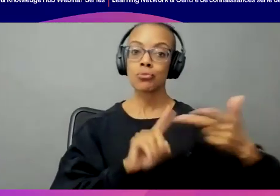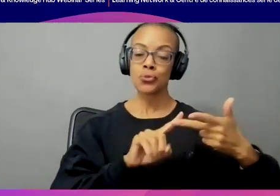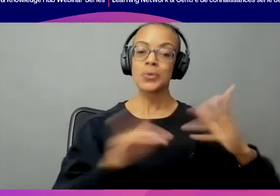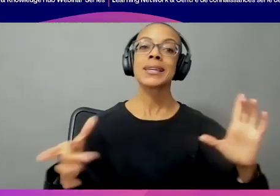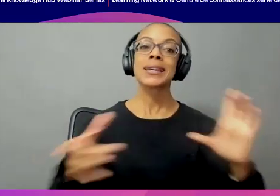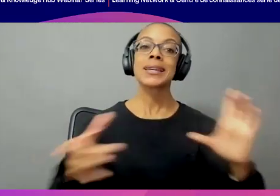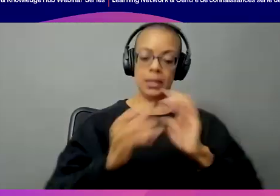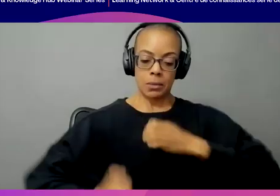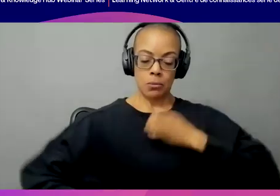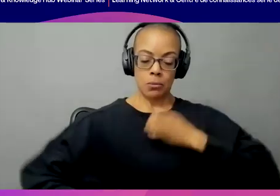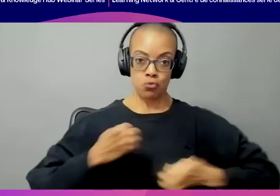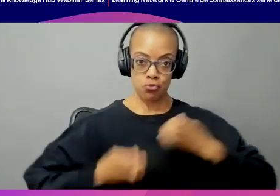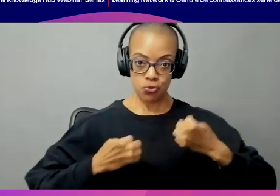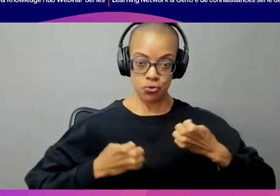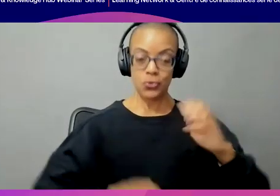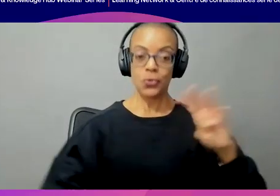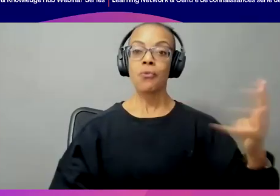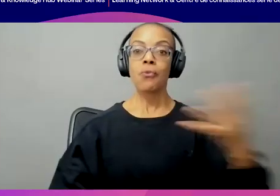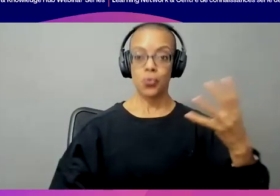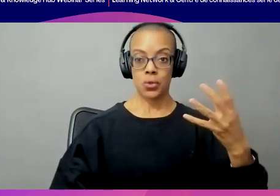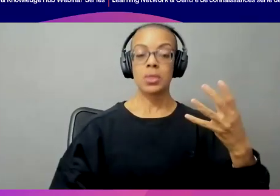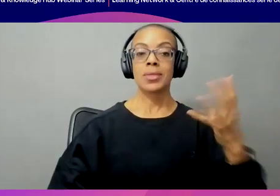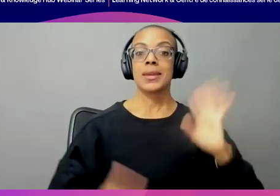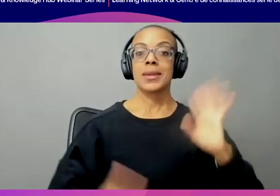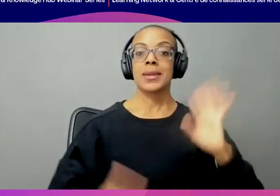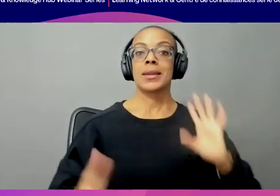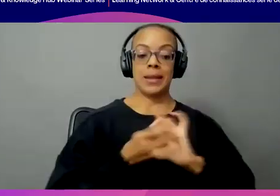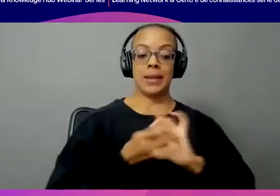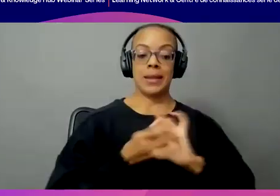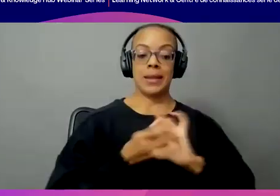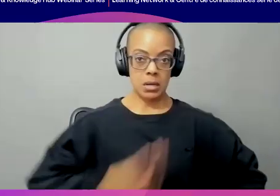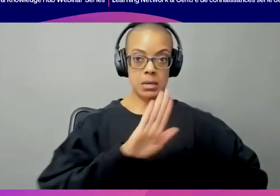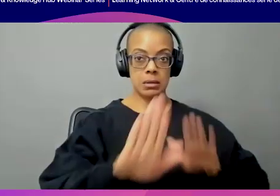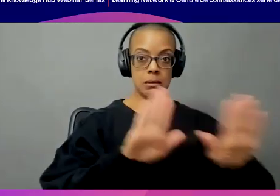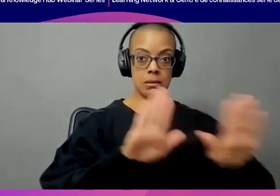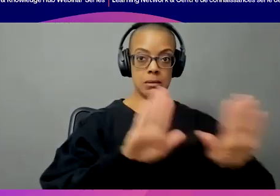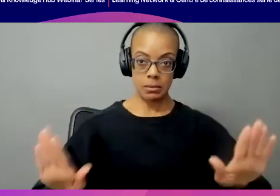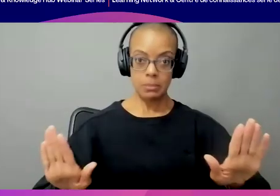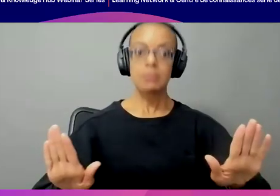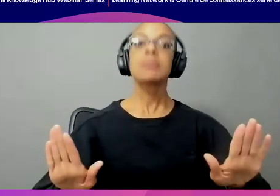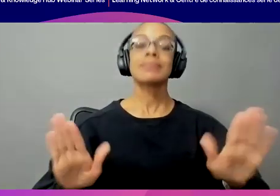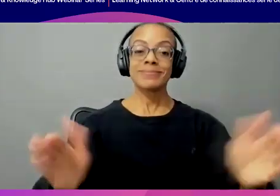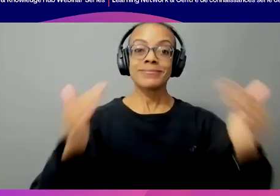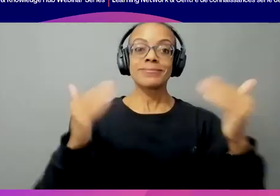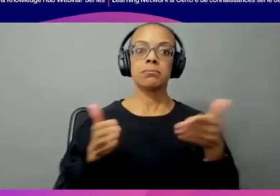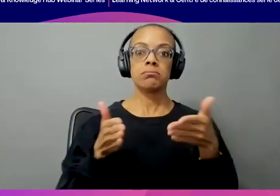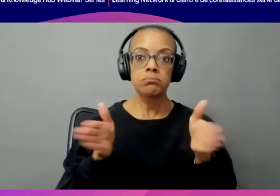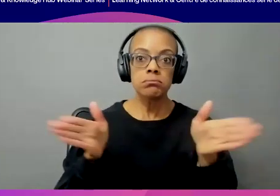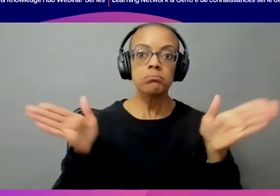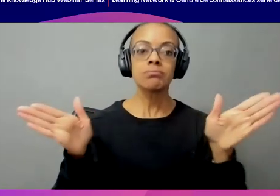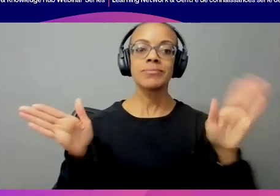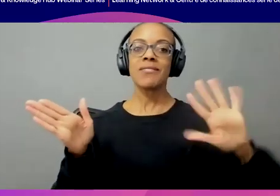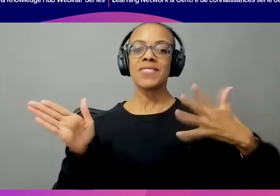with emotions, and the fourth one, connecting with bodies. And then the lens widens considerably for the 5th and